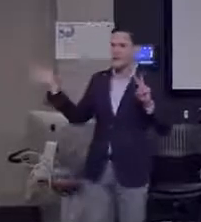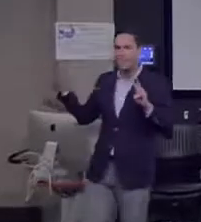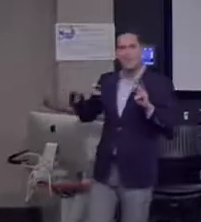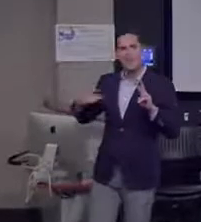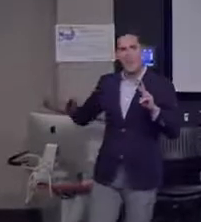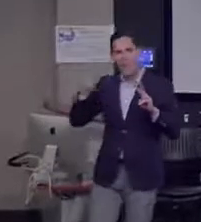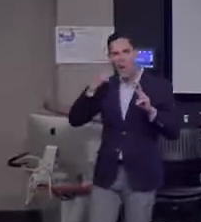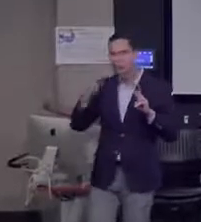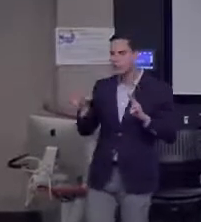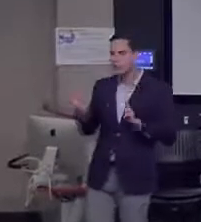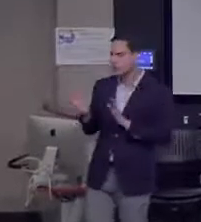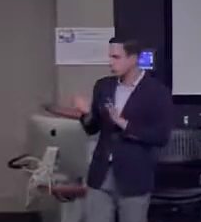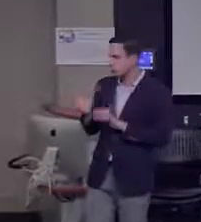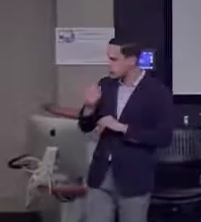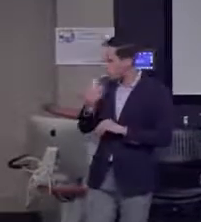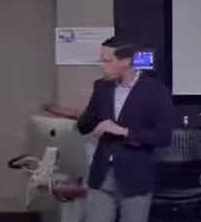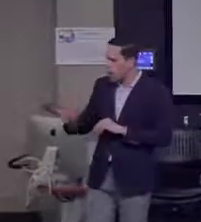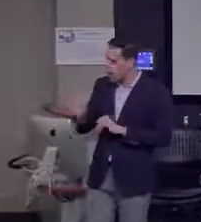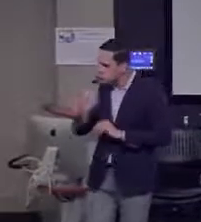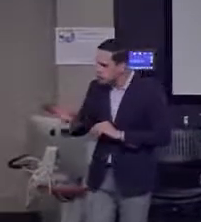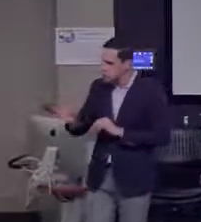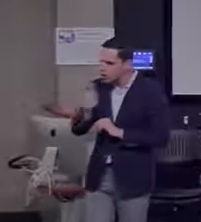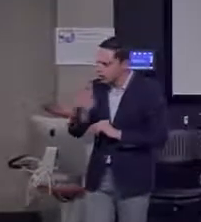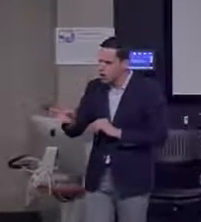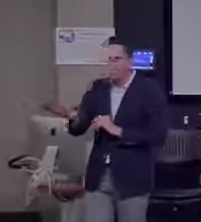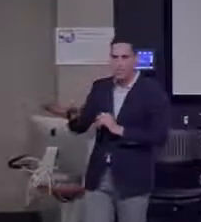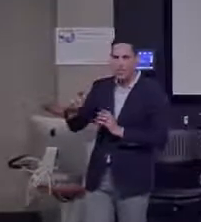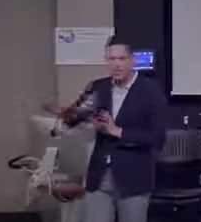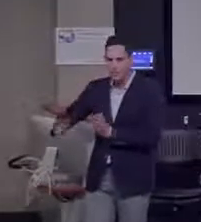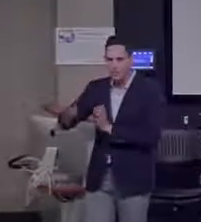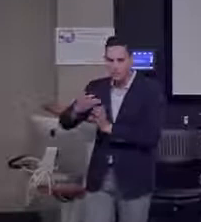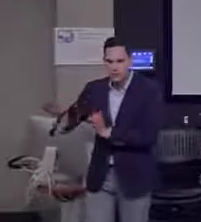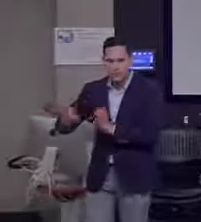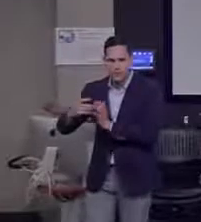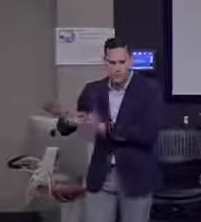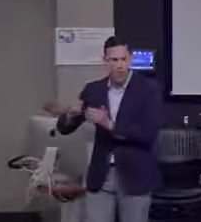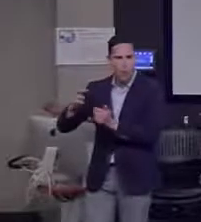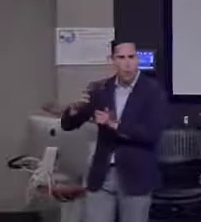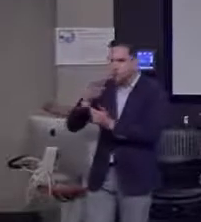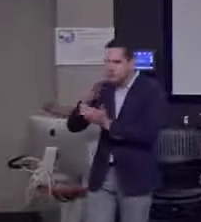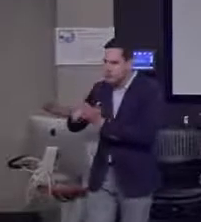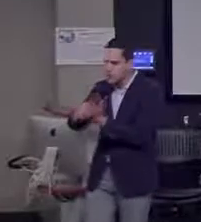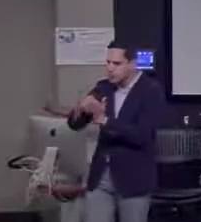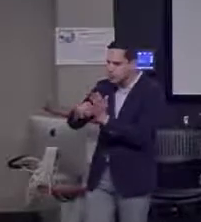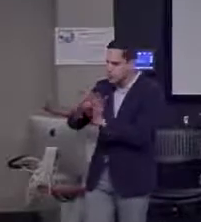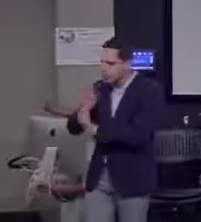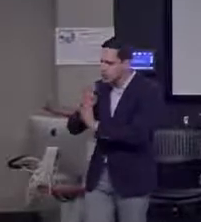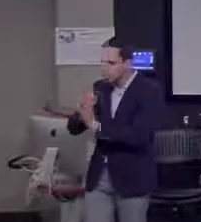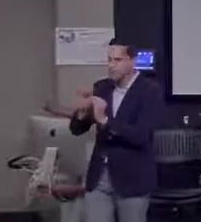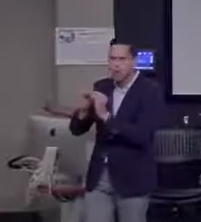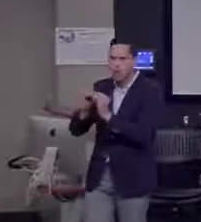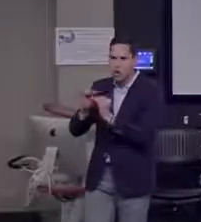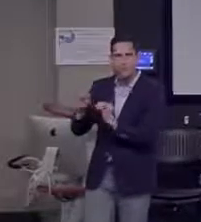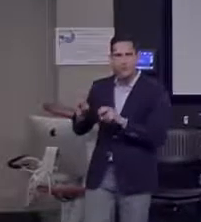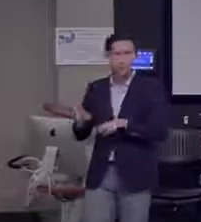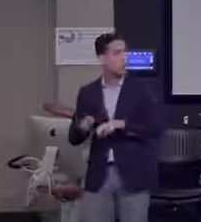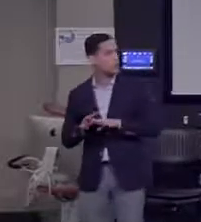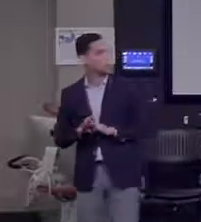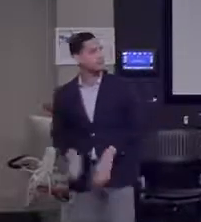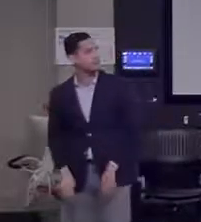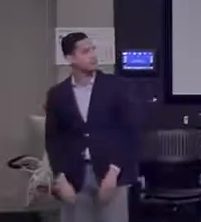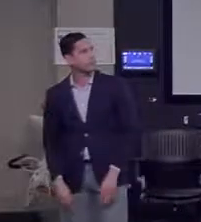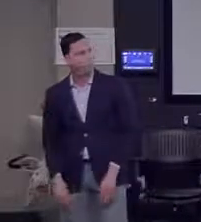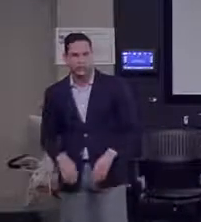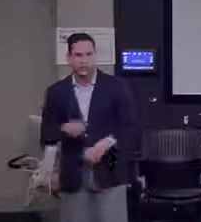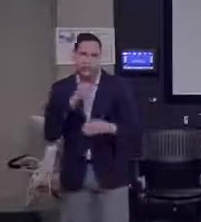sing more, talk more, and that will be the solution. Of course, if that's the solution, then plopping a kid in front of a television gives